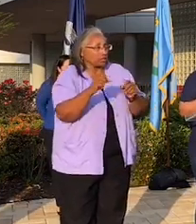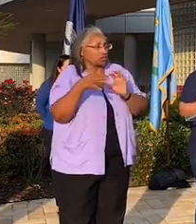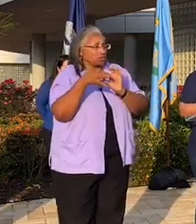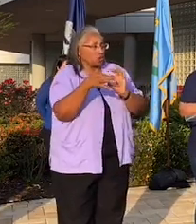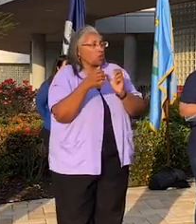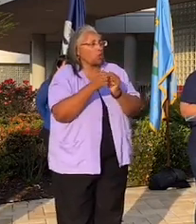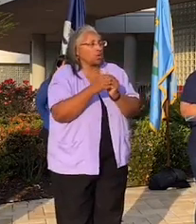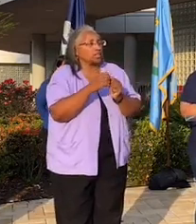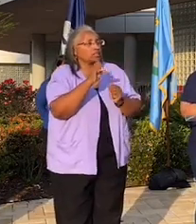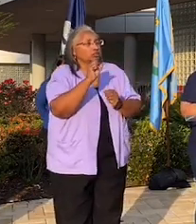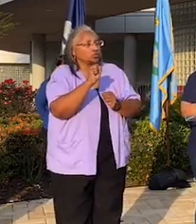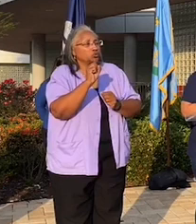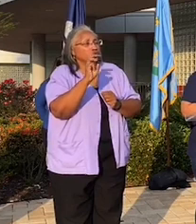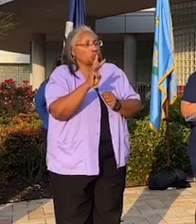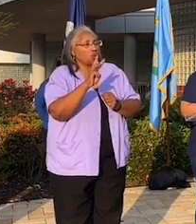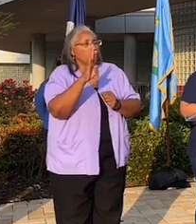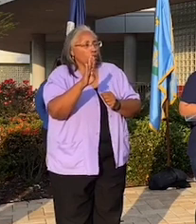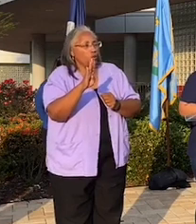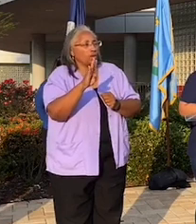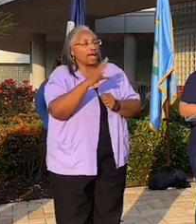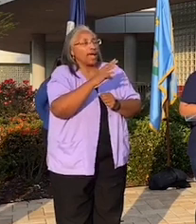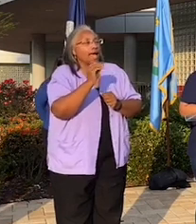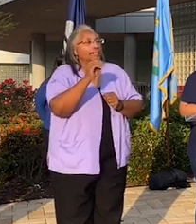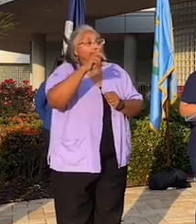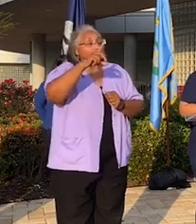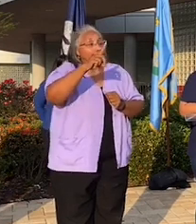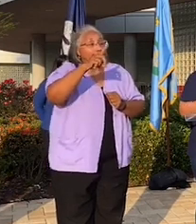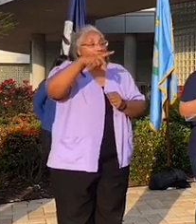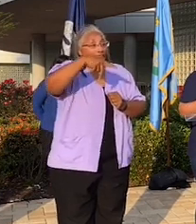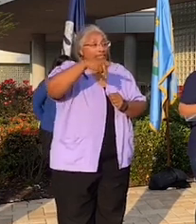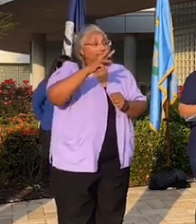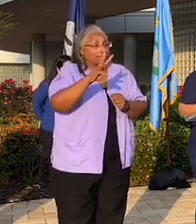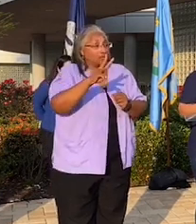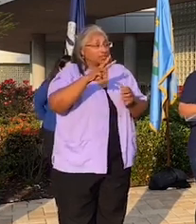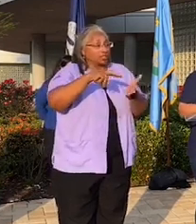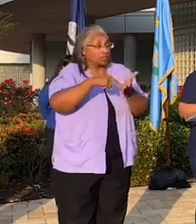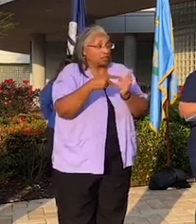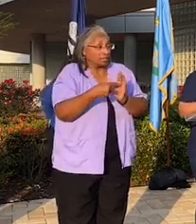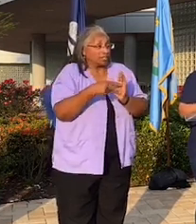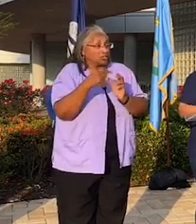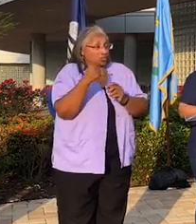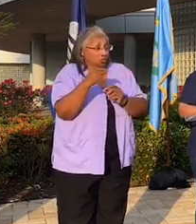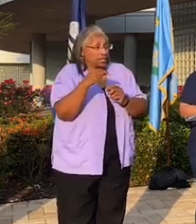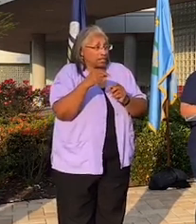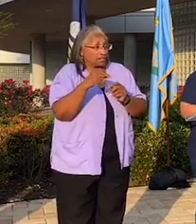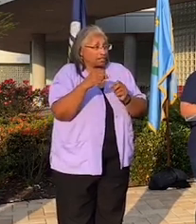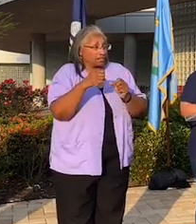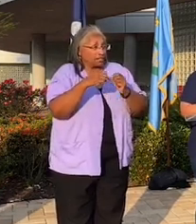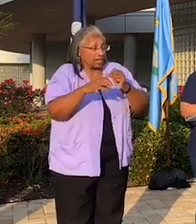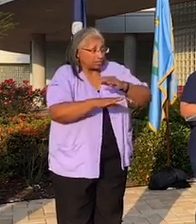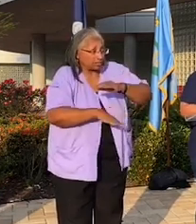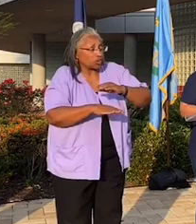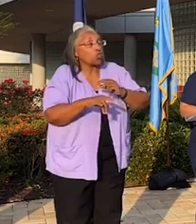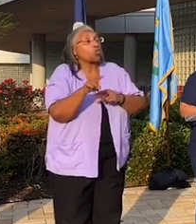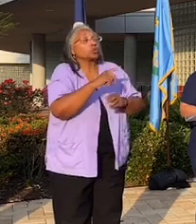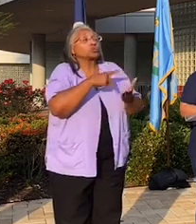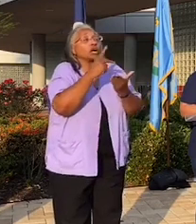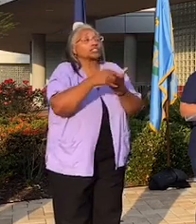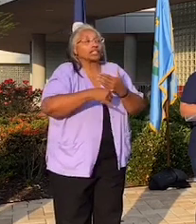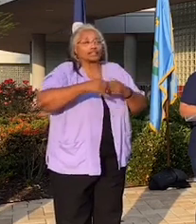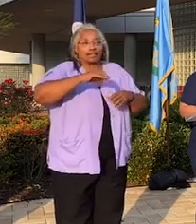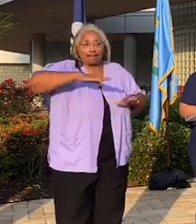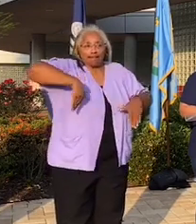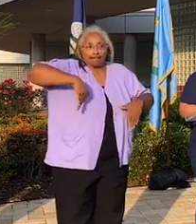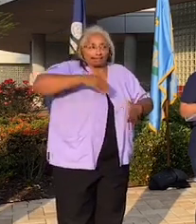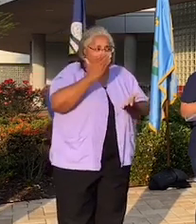with Sewage and Water Board and DPW, which also speaks to green infrastructure, those projects are not stopped.